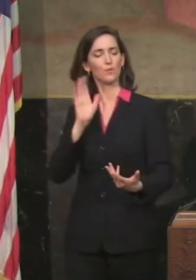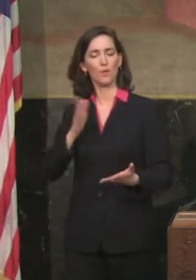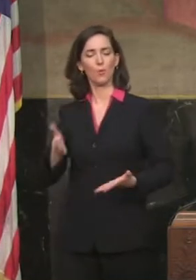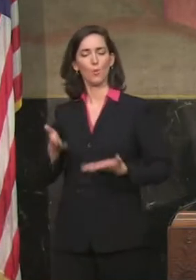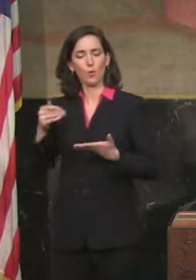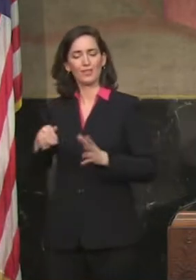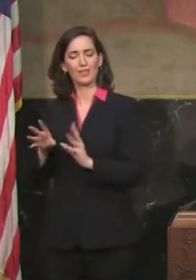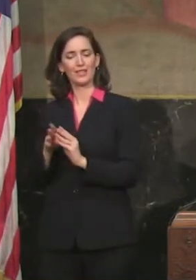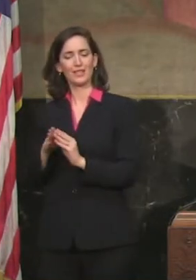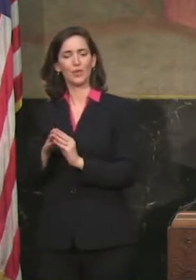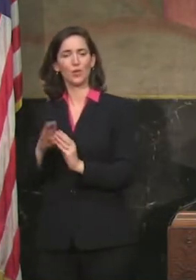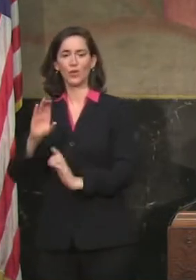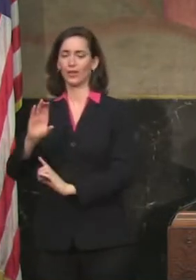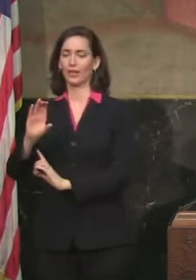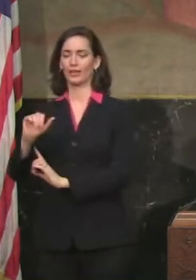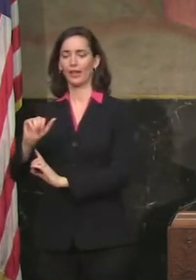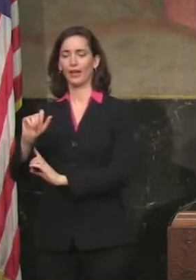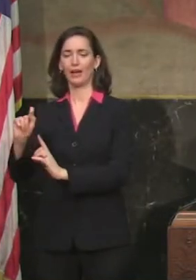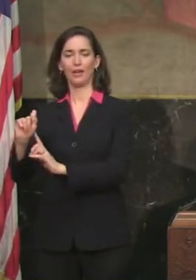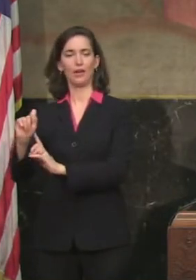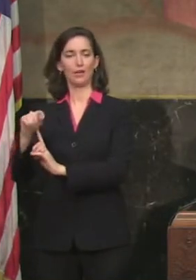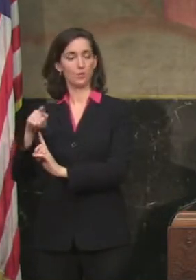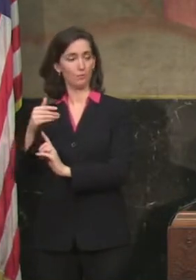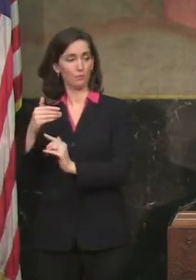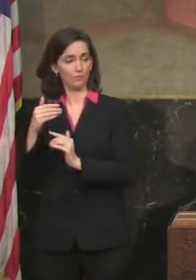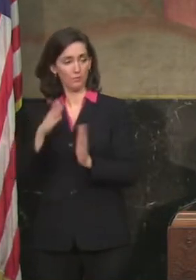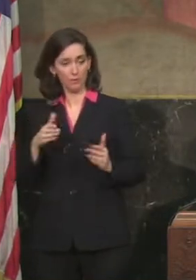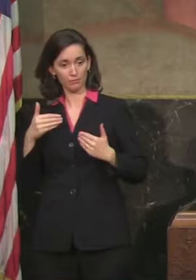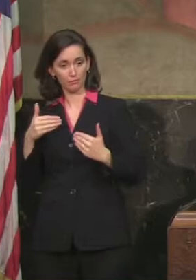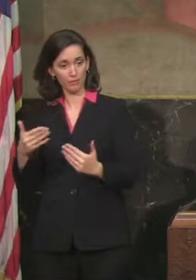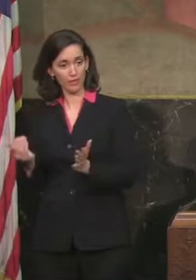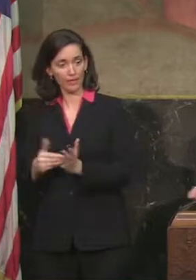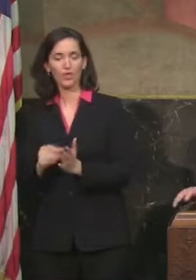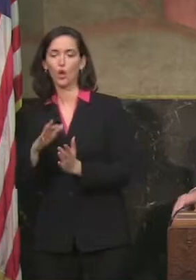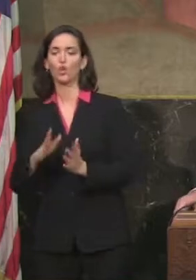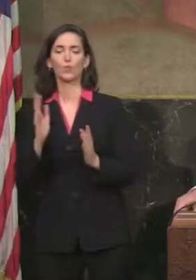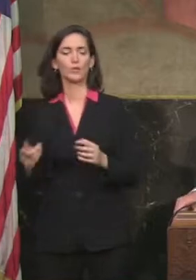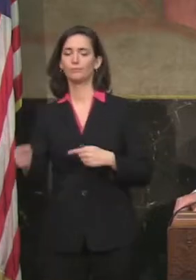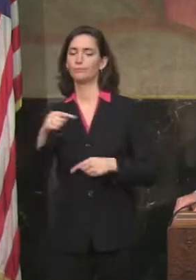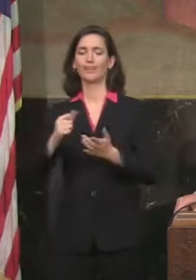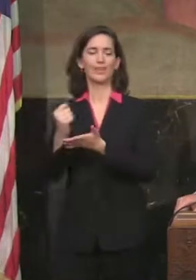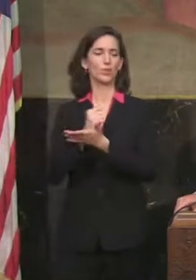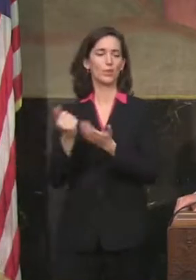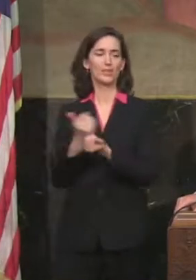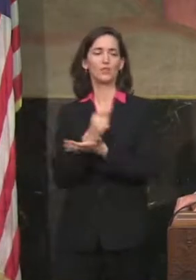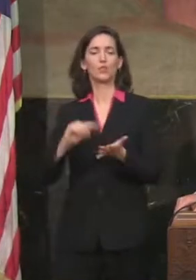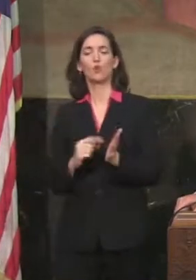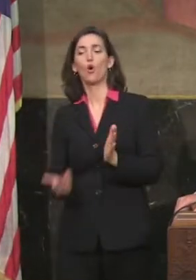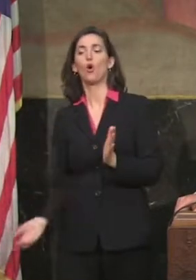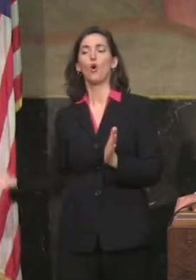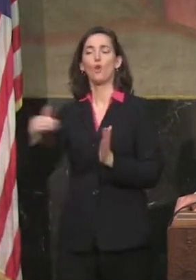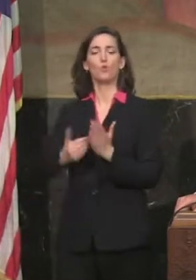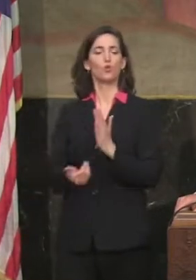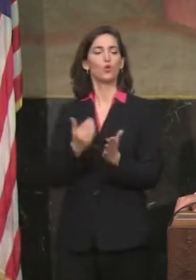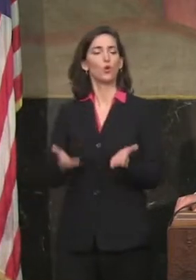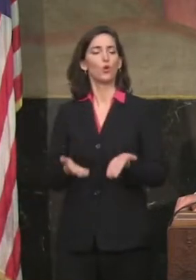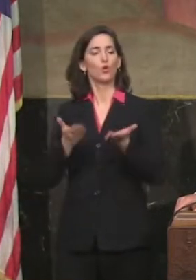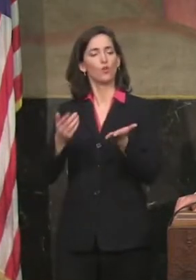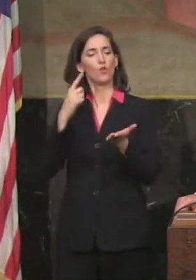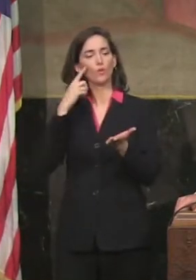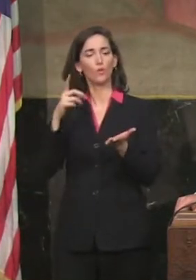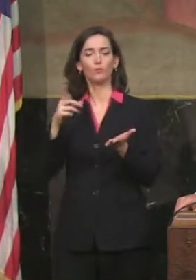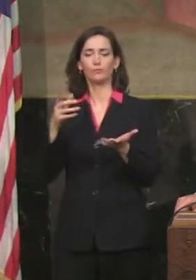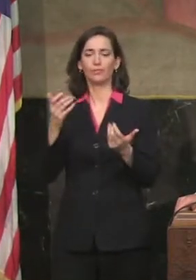this session, the CAT, or are you going back to the drawing board in terms of what you will be proposing for dealing with the